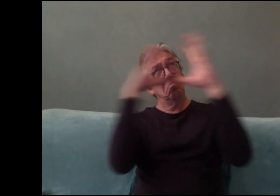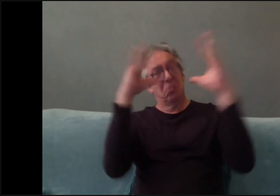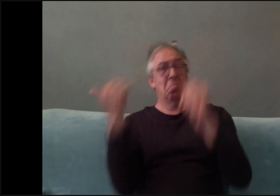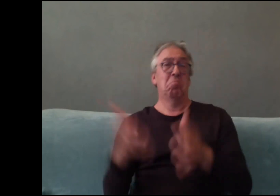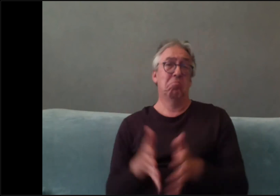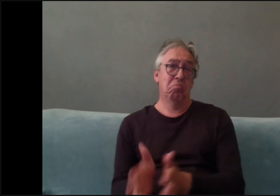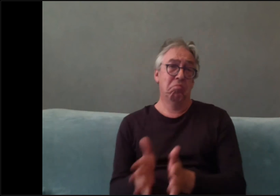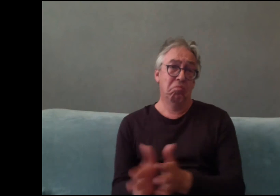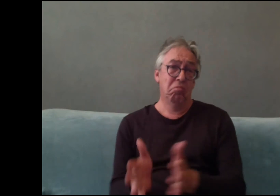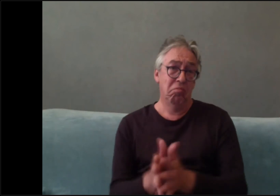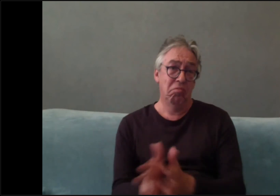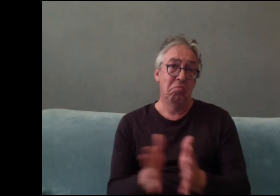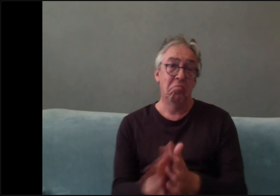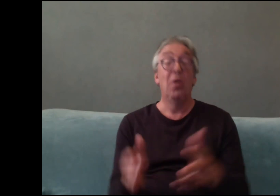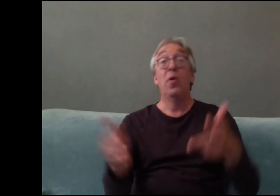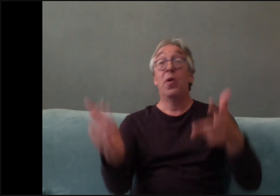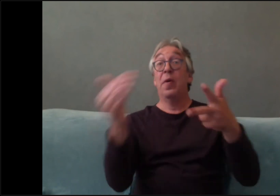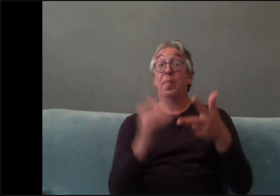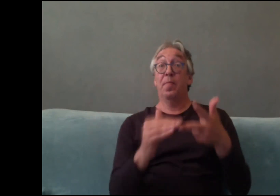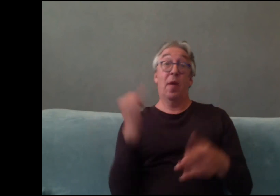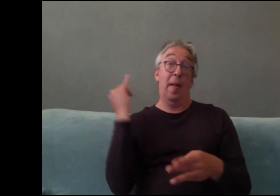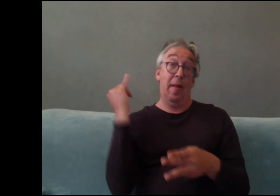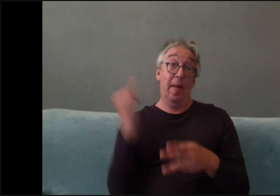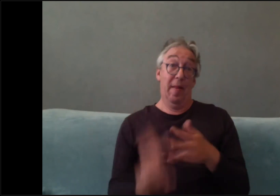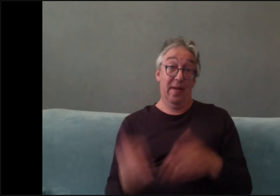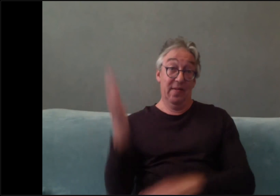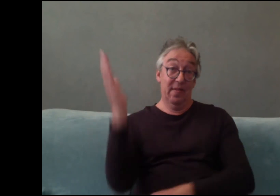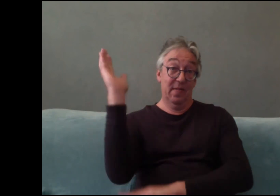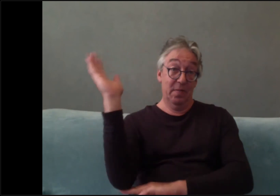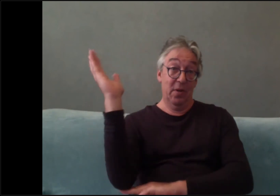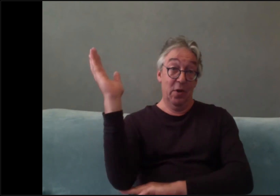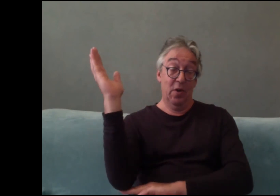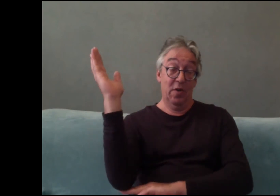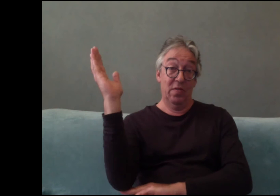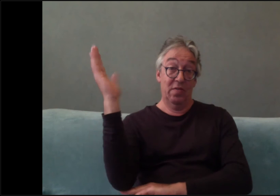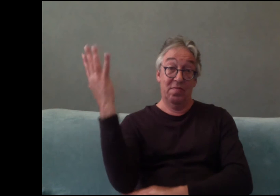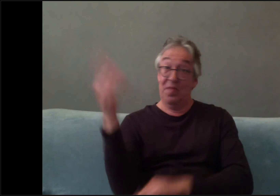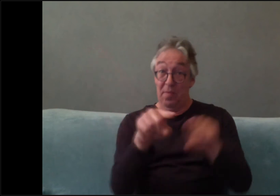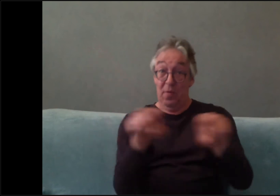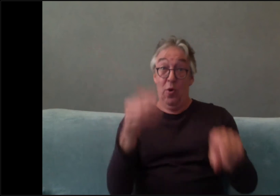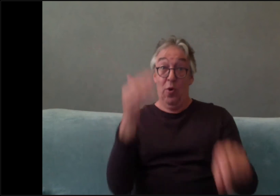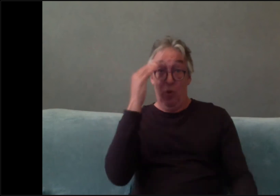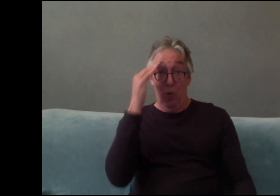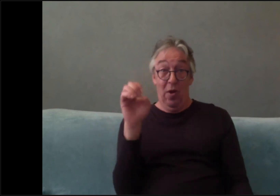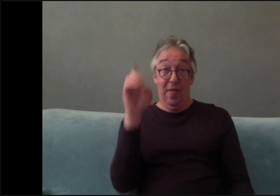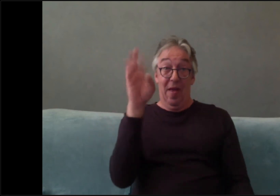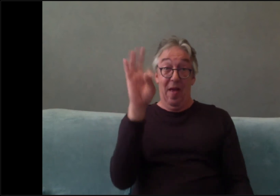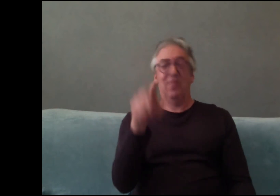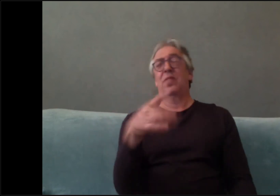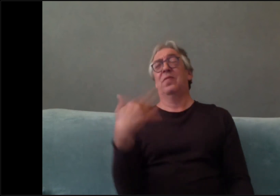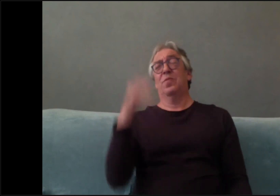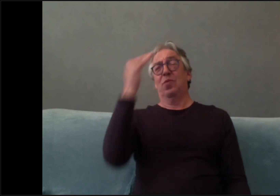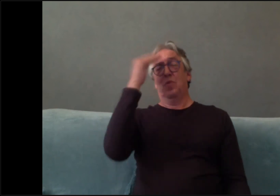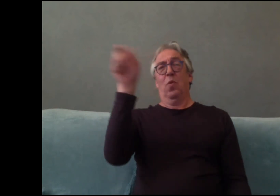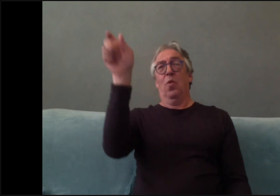And then we have a final speaker who, if any of you are familiar with EDF, you will know her already. Her name is Loredana Dixie.